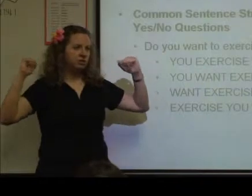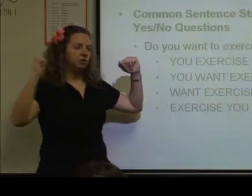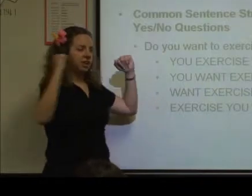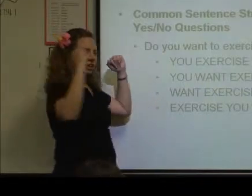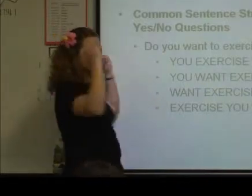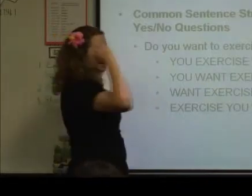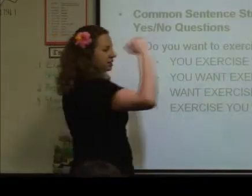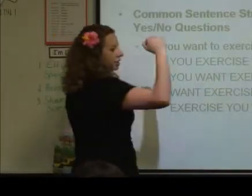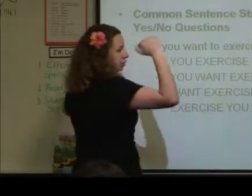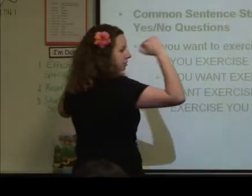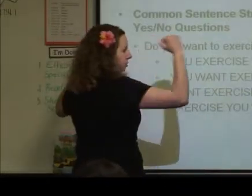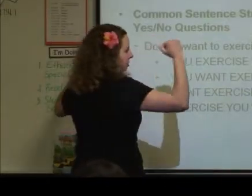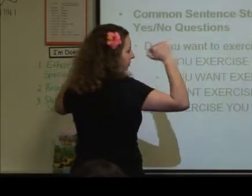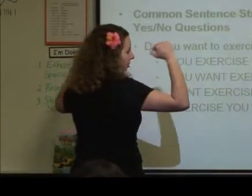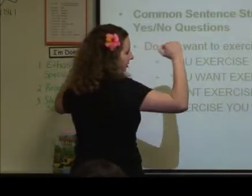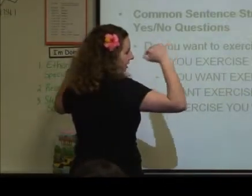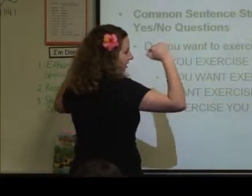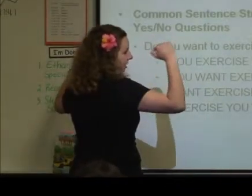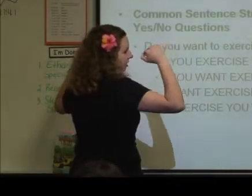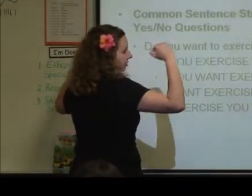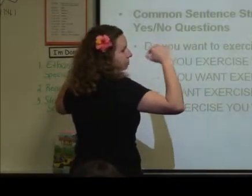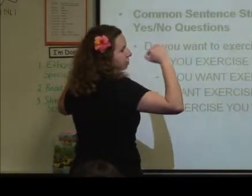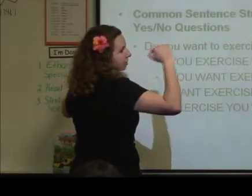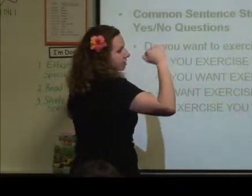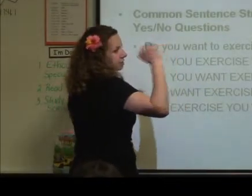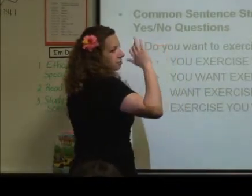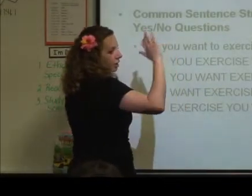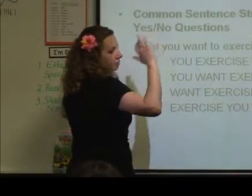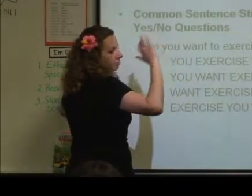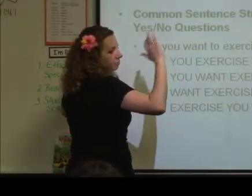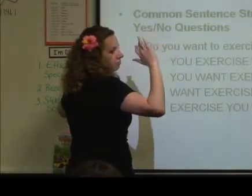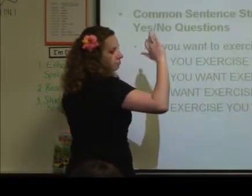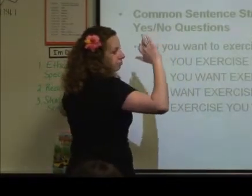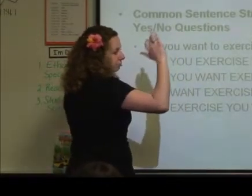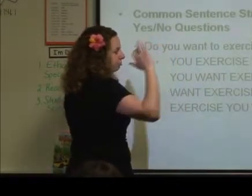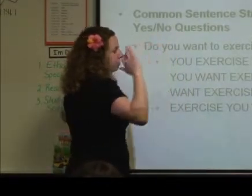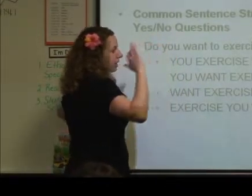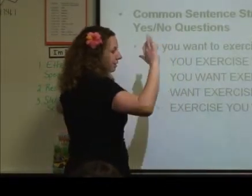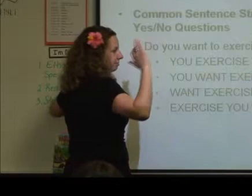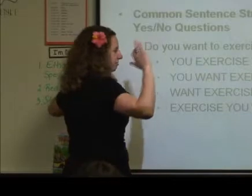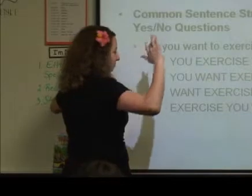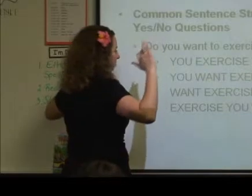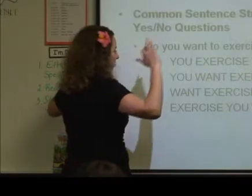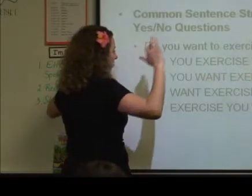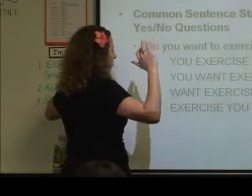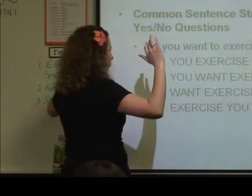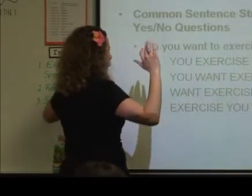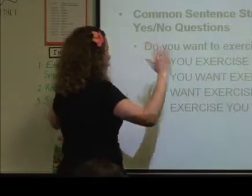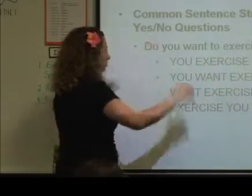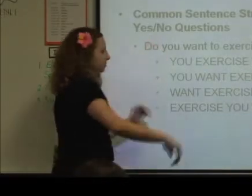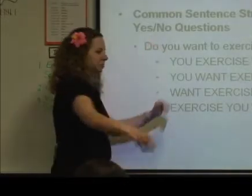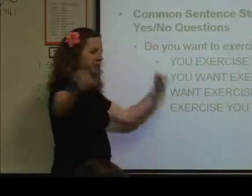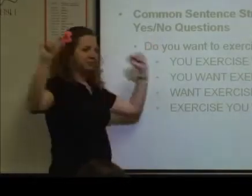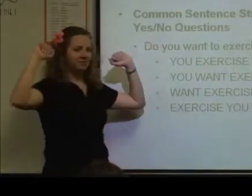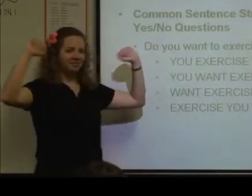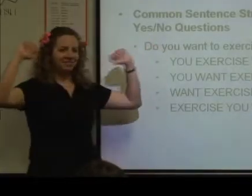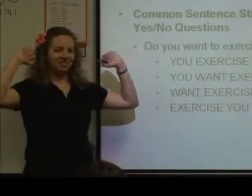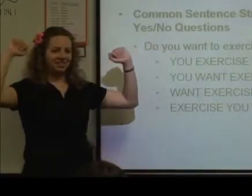So it's kind of like this, like you're just pushing forward like that, like you're pushing weights, like you backward push-ups or something like